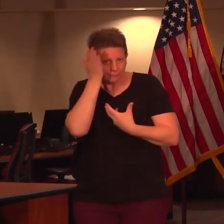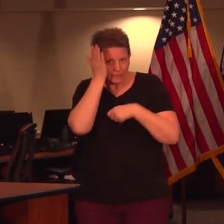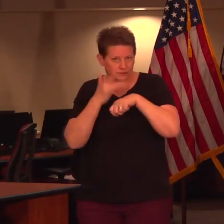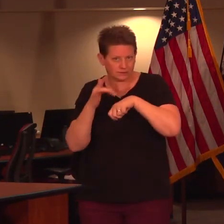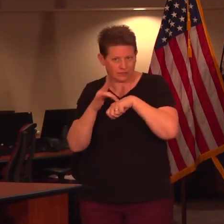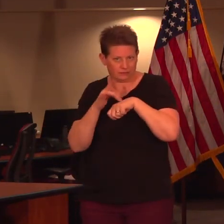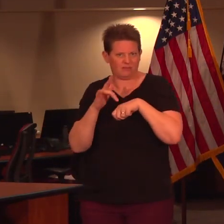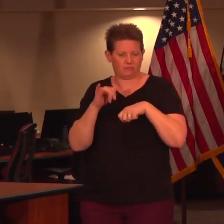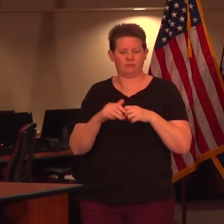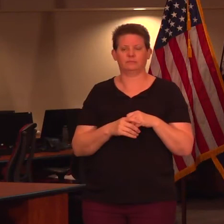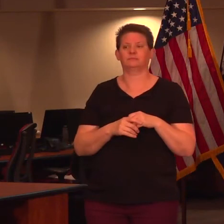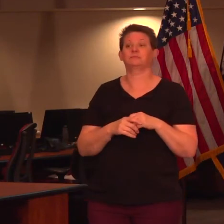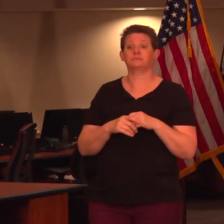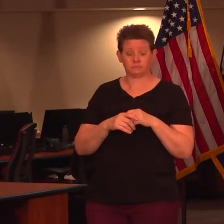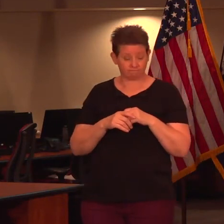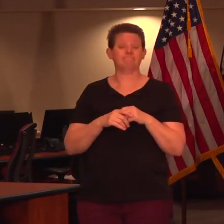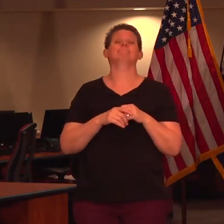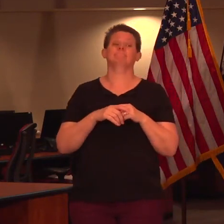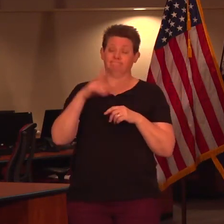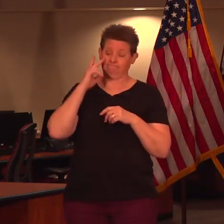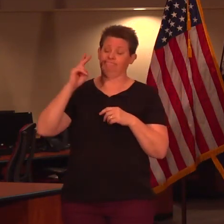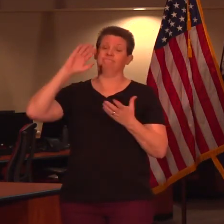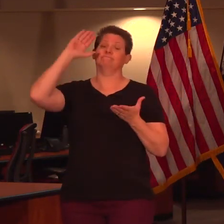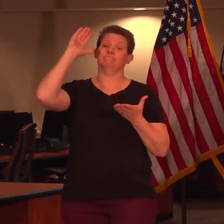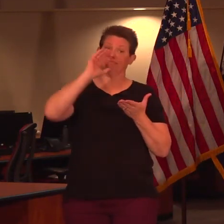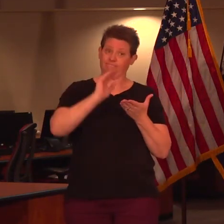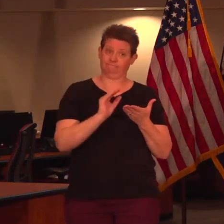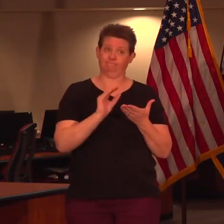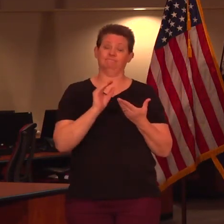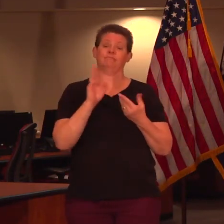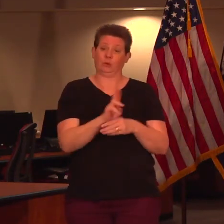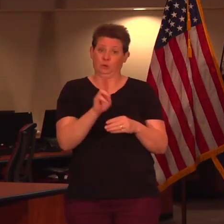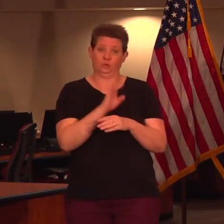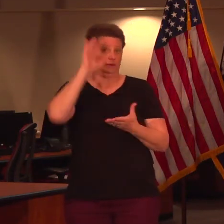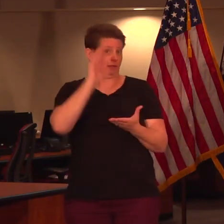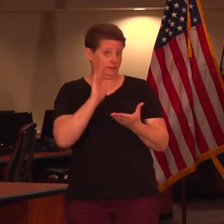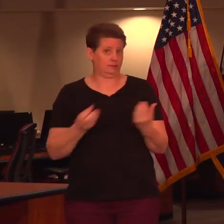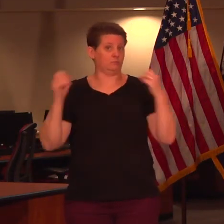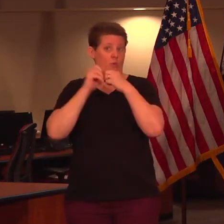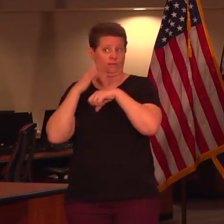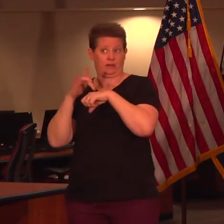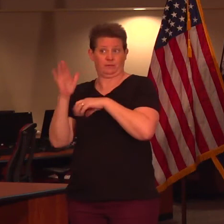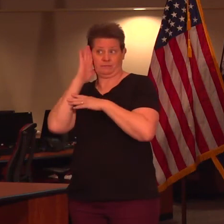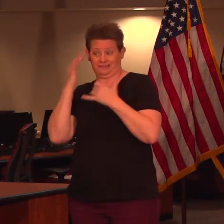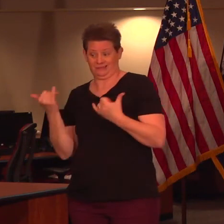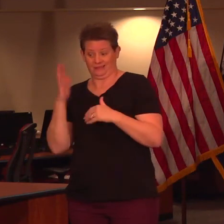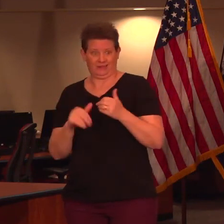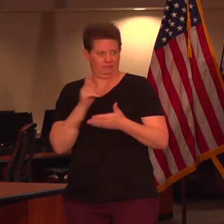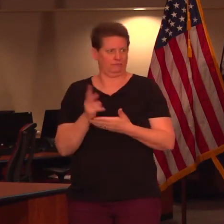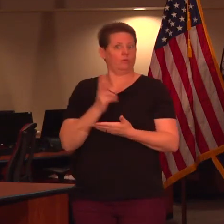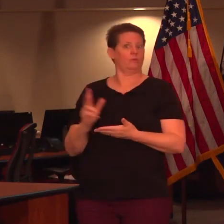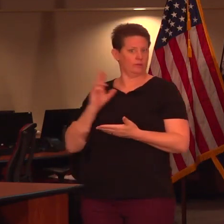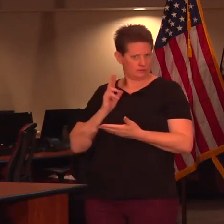utilization rates. We have seen a good decrease in the bed utilization rates. There's more beds available now than there were a couple of weeks